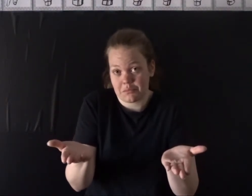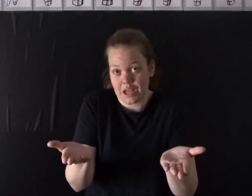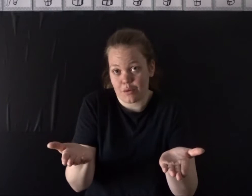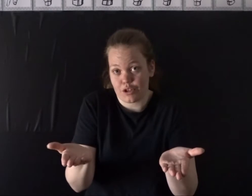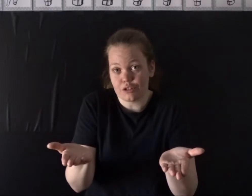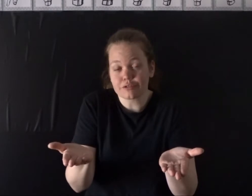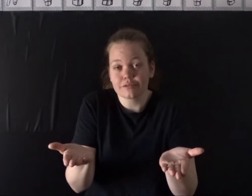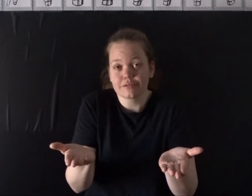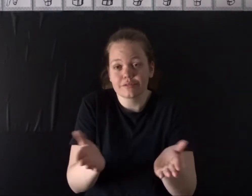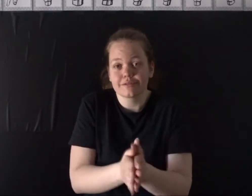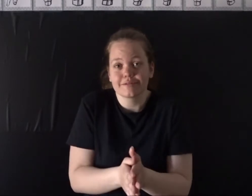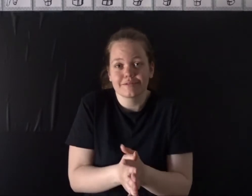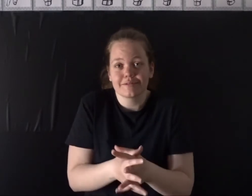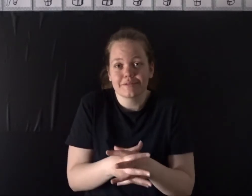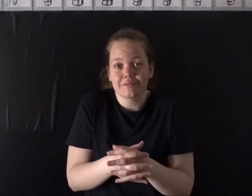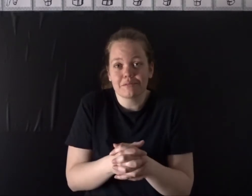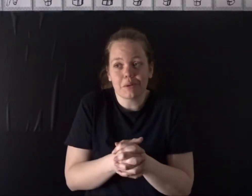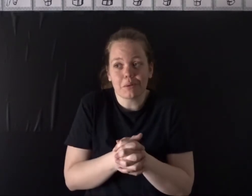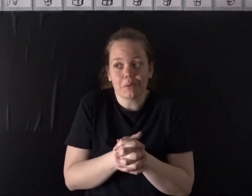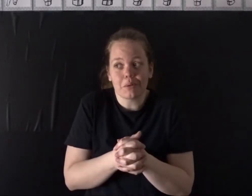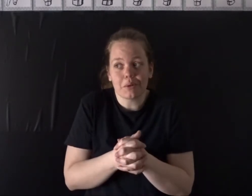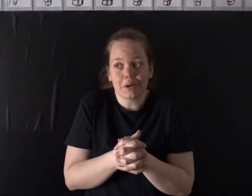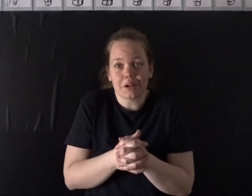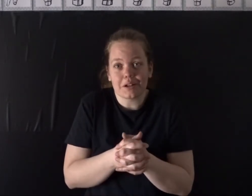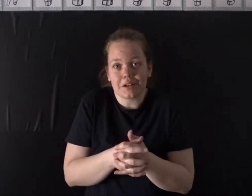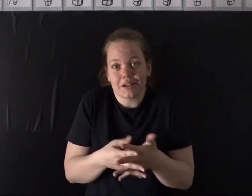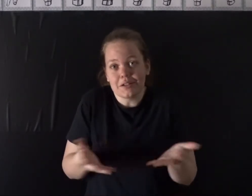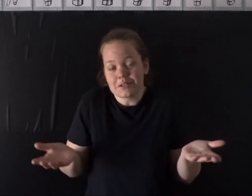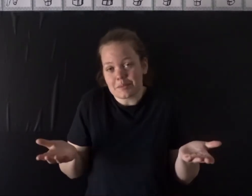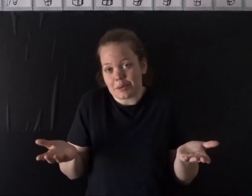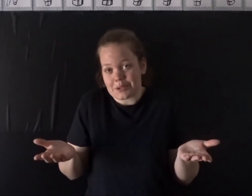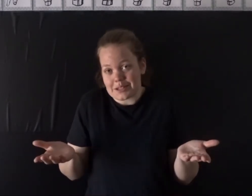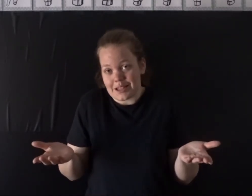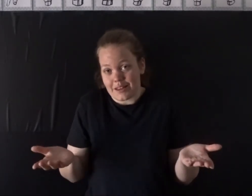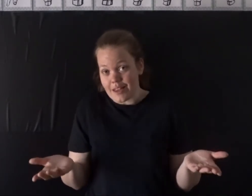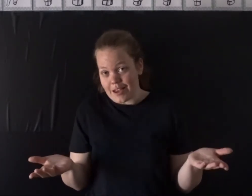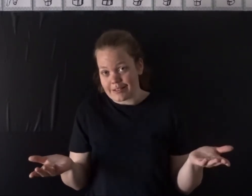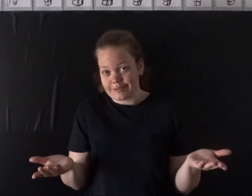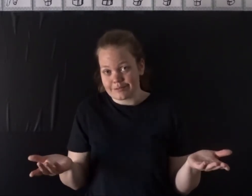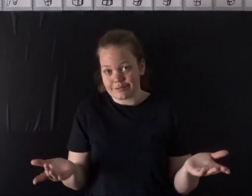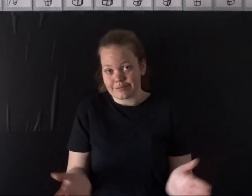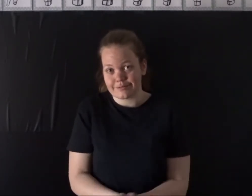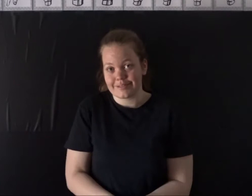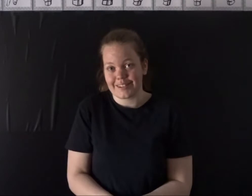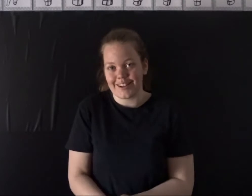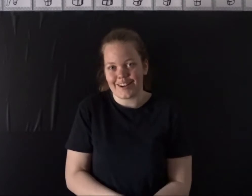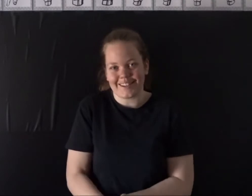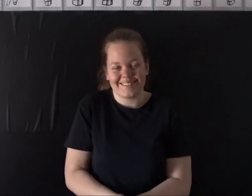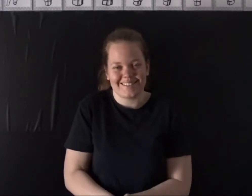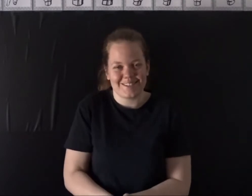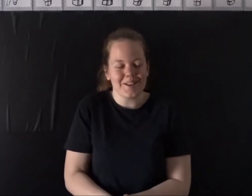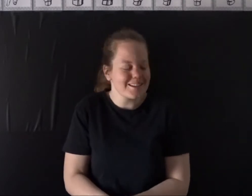how are you? Well, what are you supposed to say to that? Alright, so let's learn